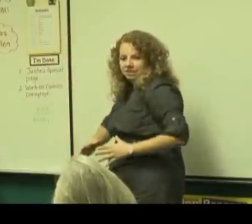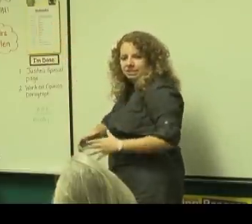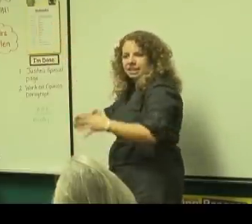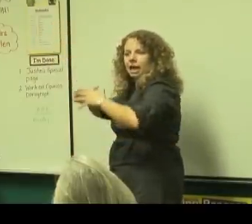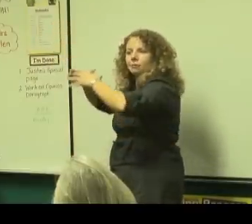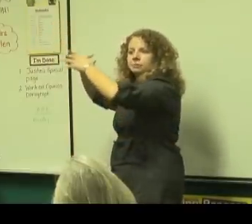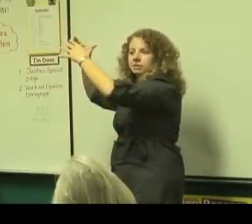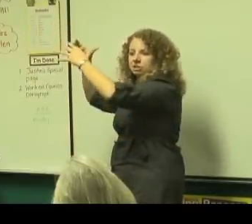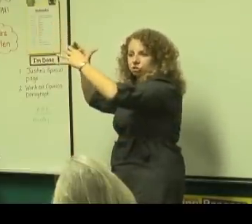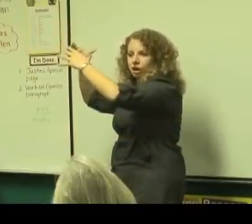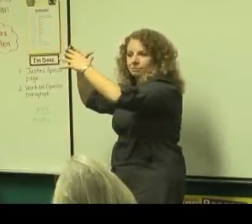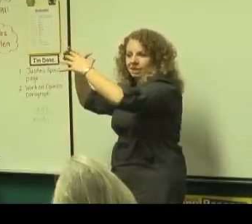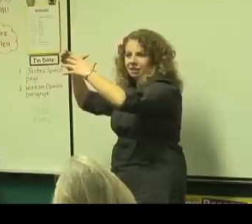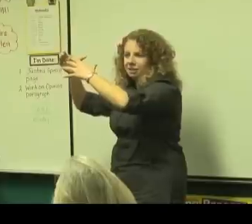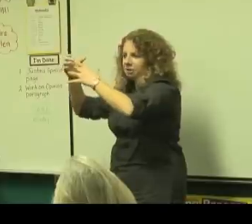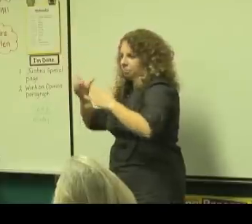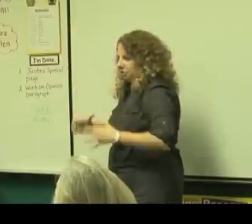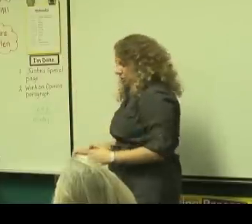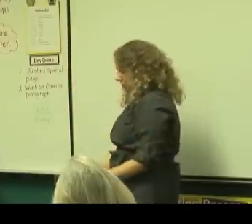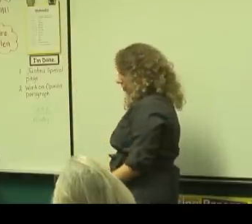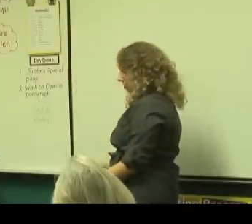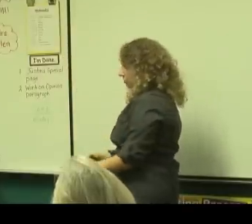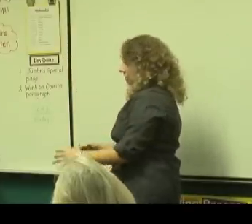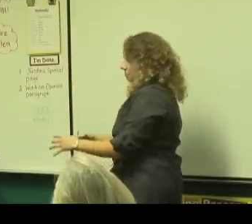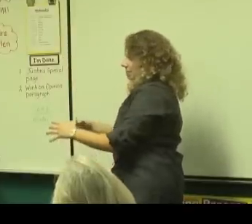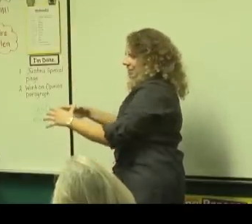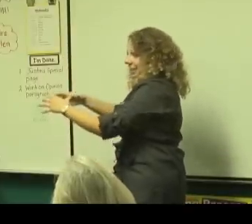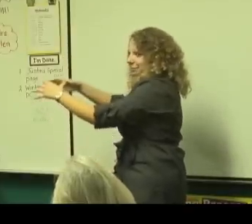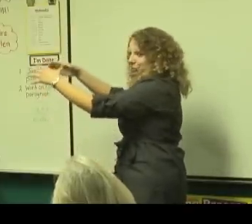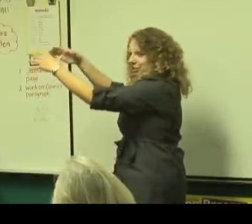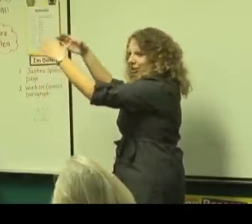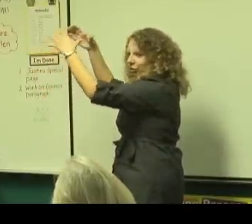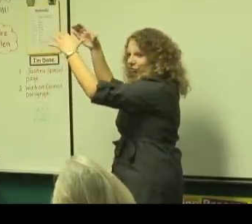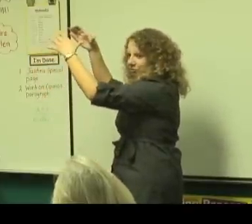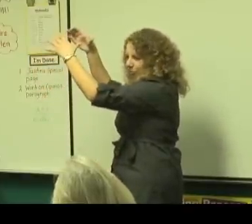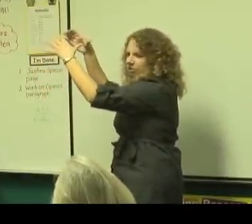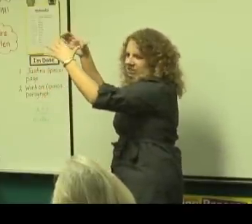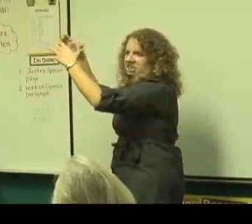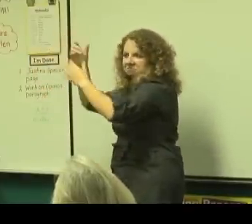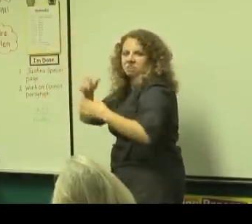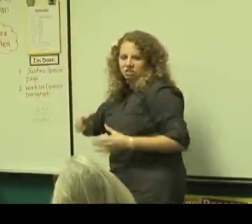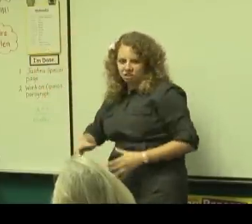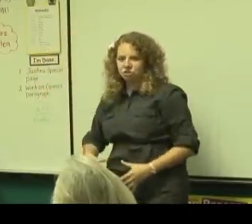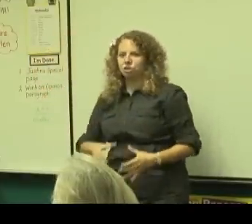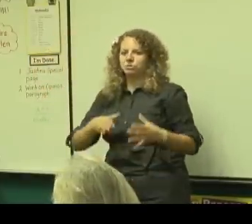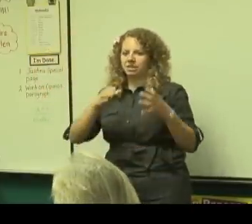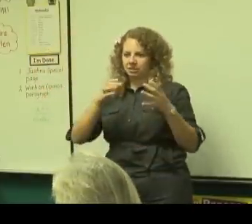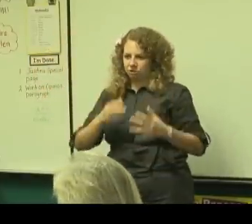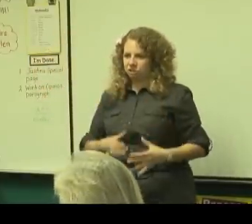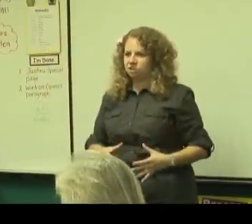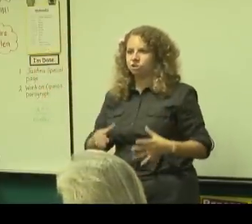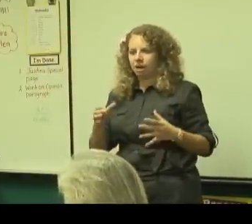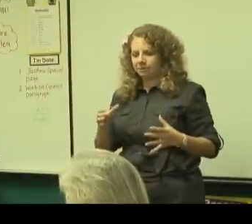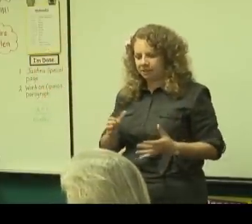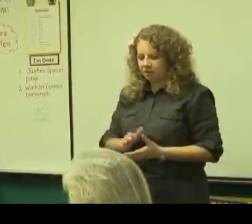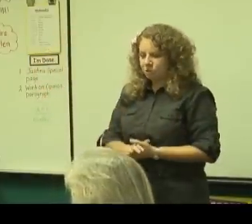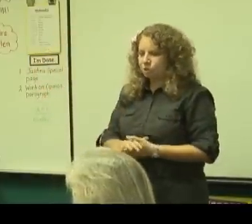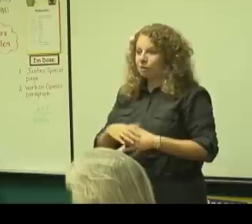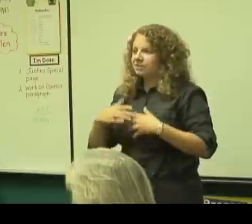this like helps me in describing it, but this alone doesn't mean cables that go from floor to ceiling. It just shows it, it just describes it. So you always